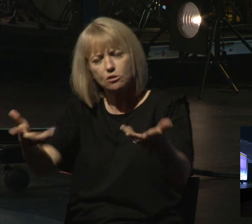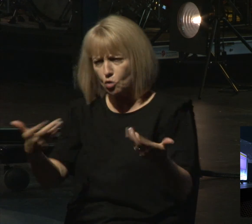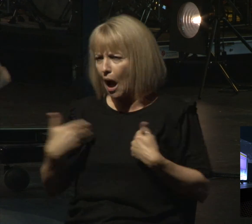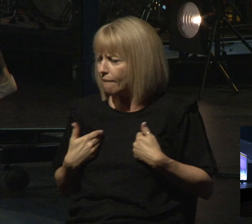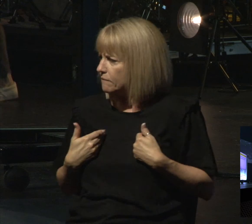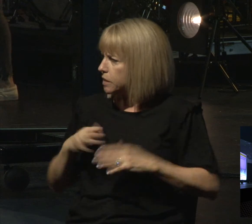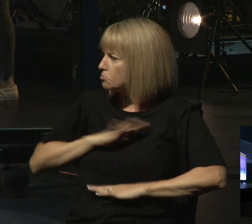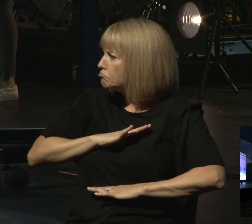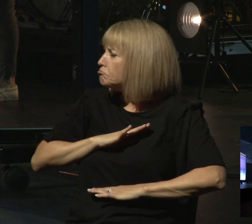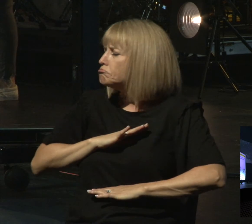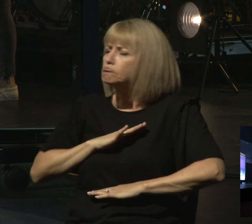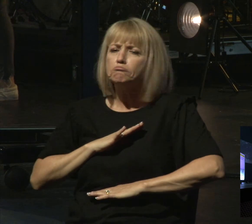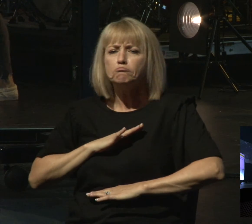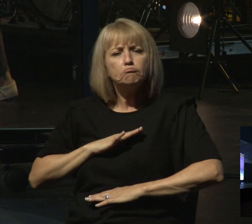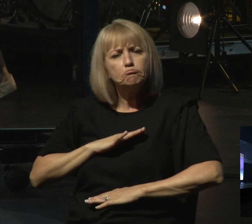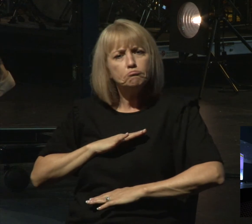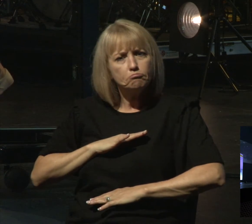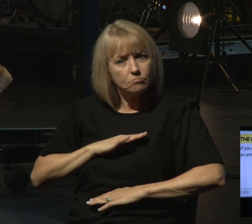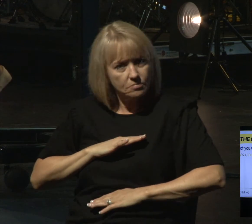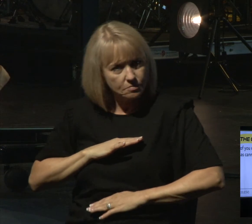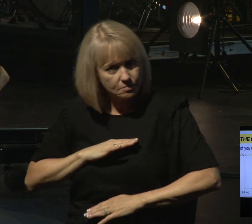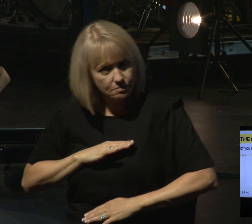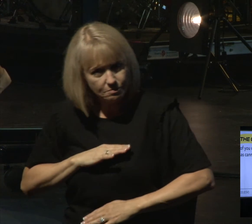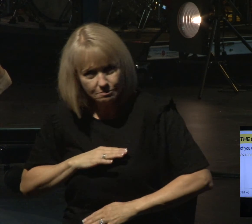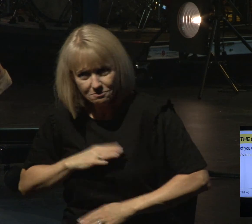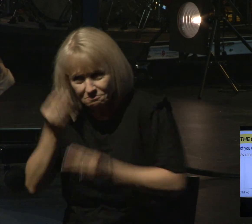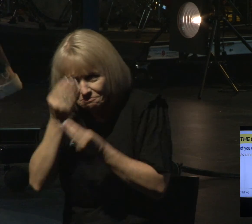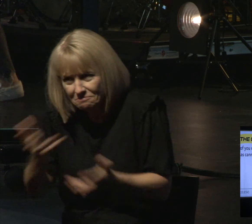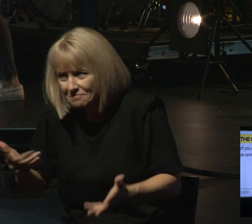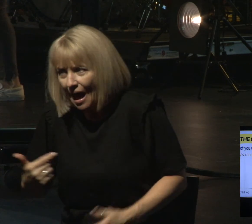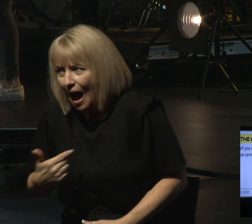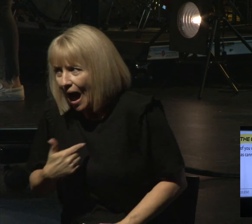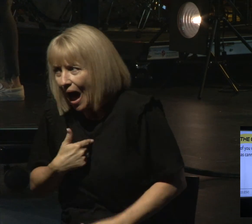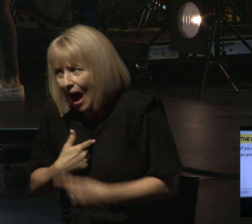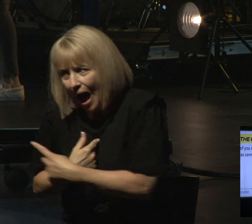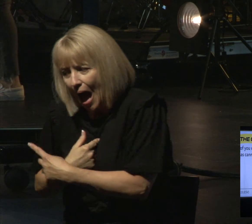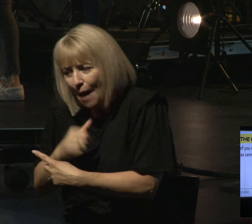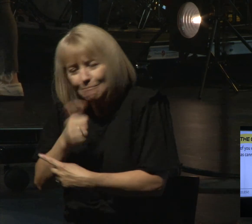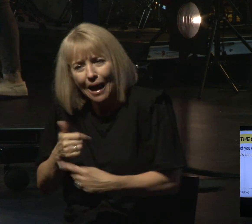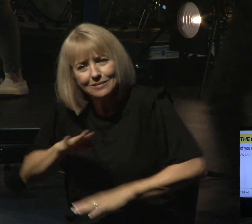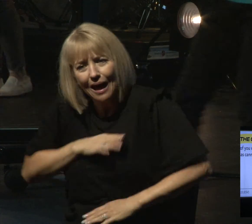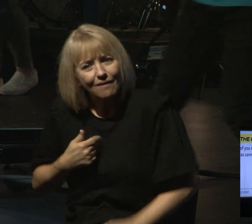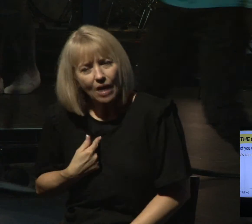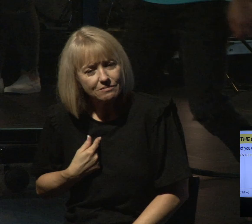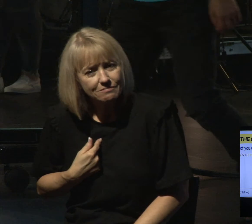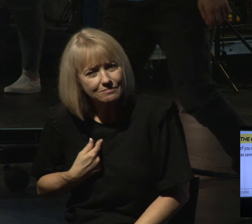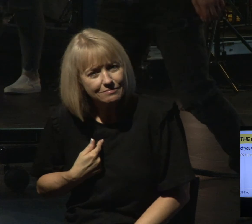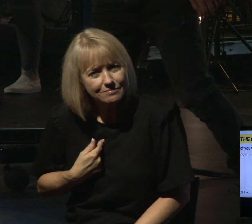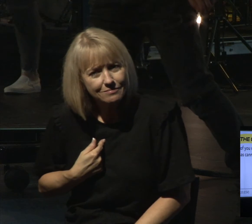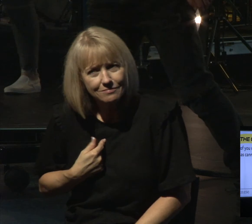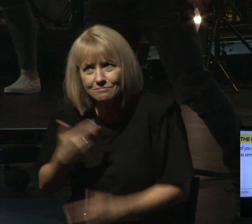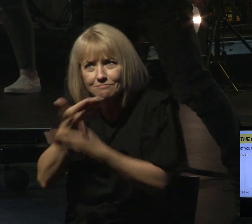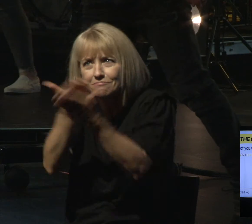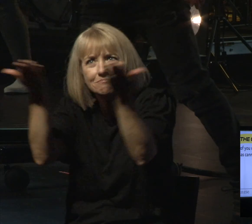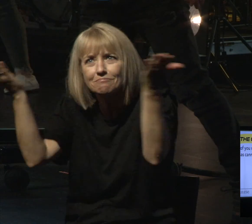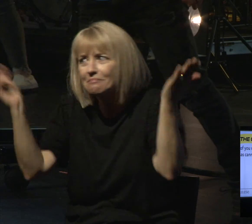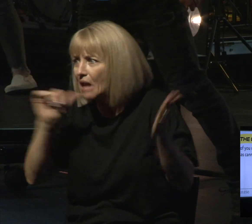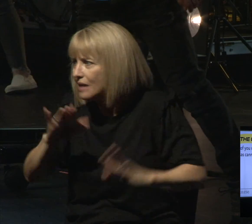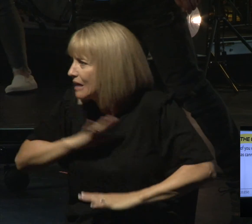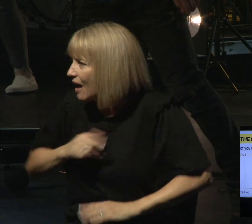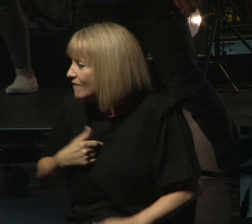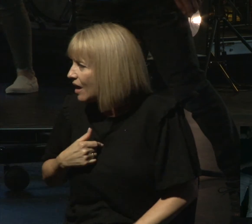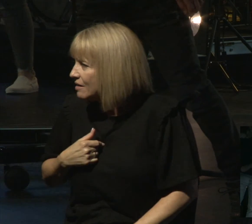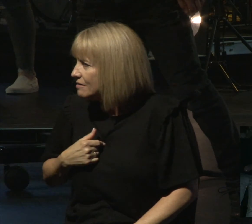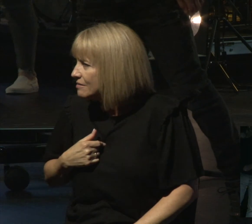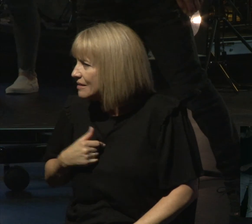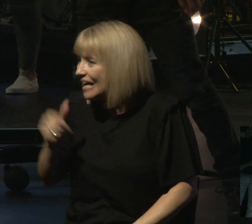is. But can I tell you, I'm not satisfied with the way that things are. You know, walking around and talking to some of